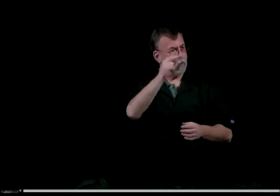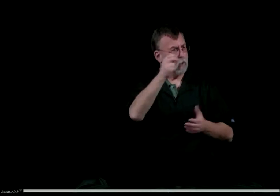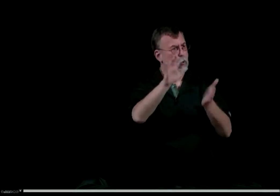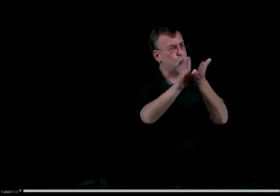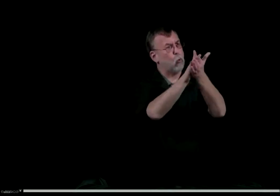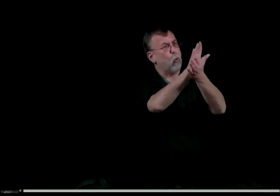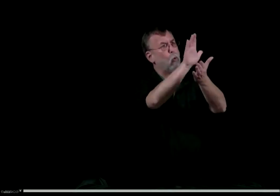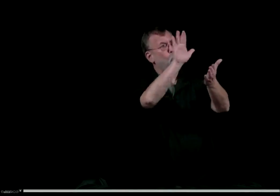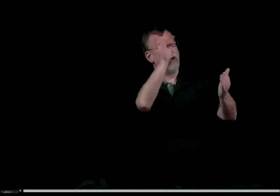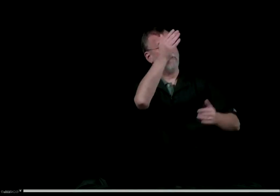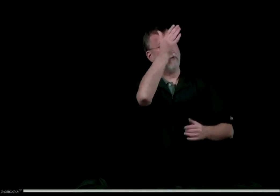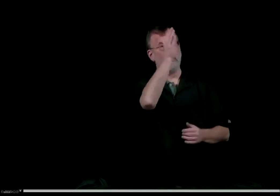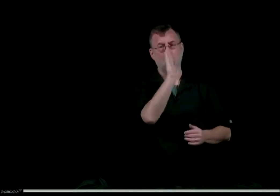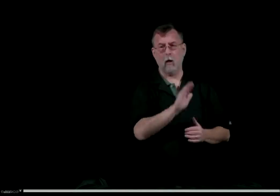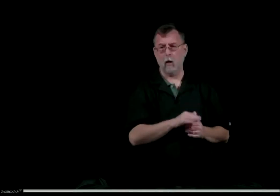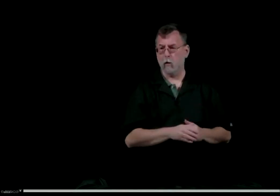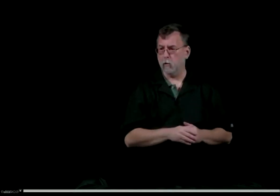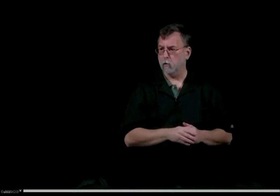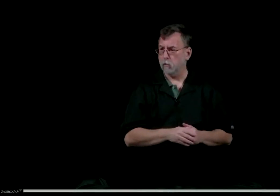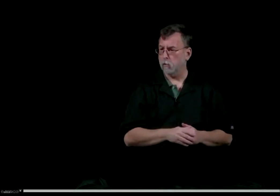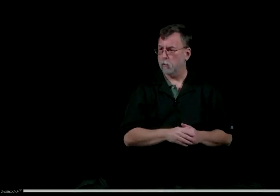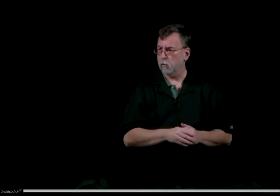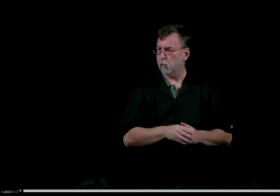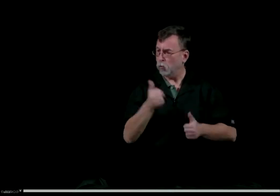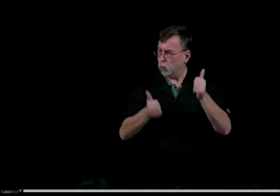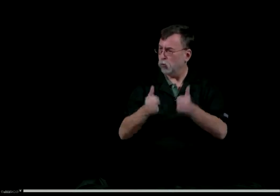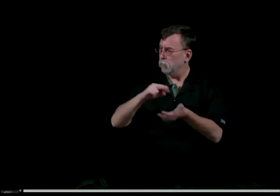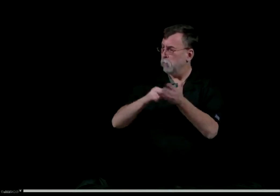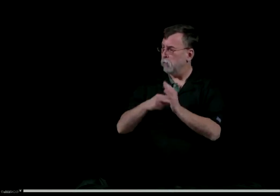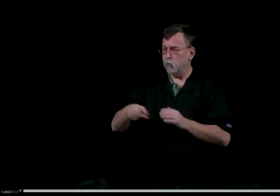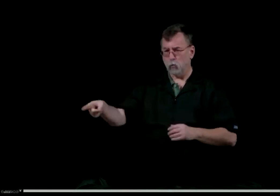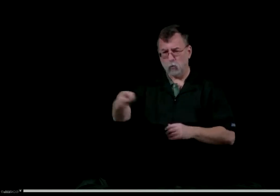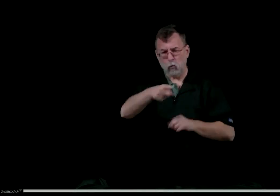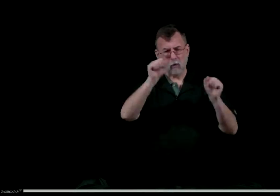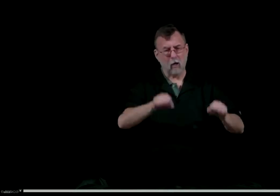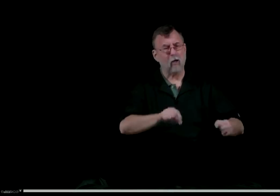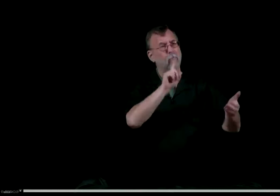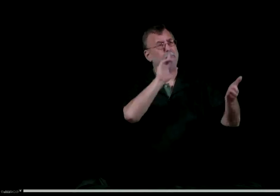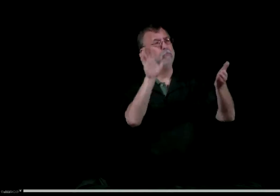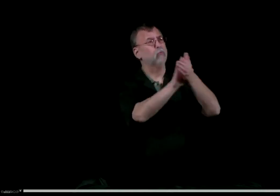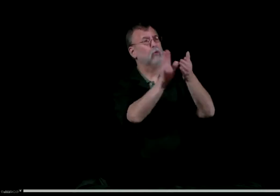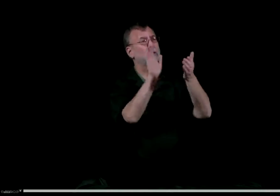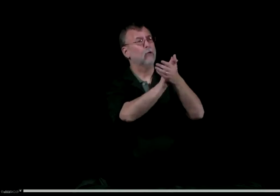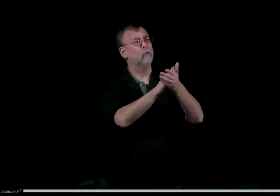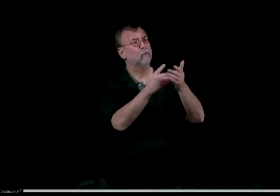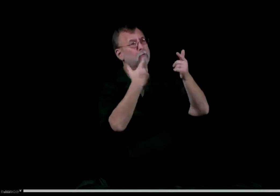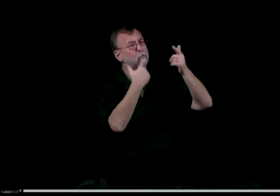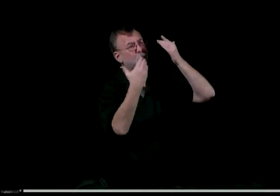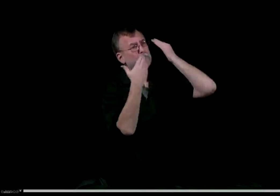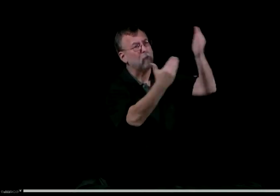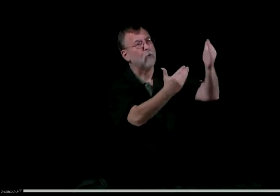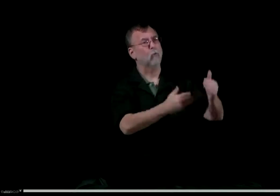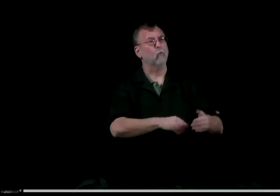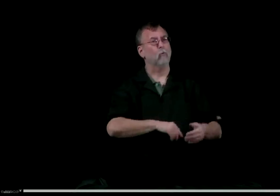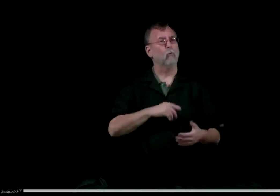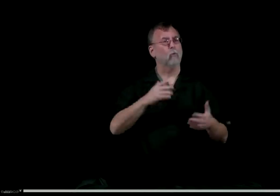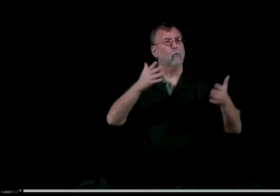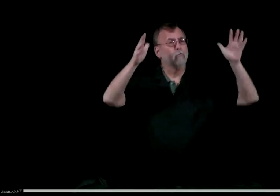Like it says, for the glory of God, which means you can glorify God and give